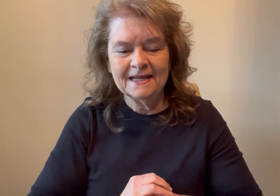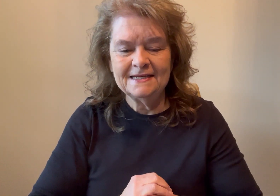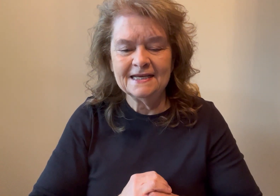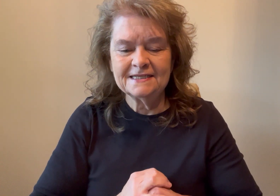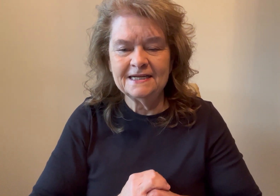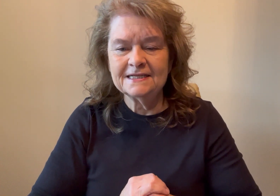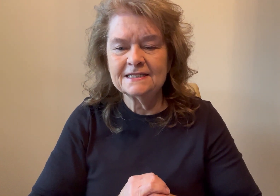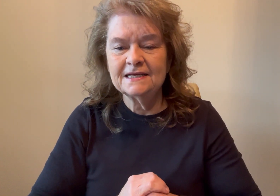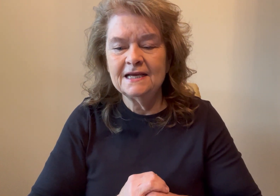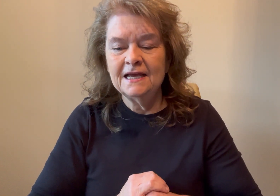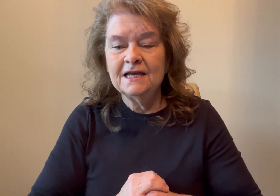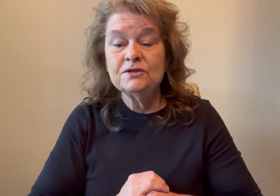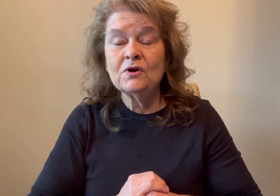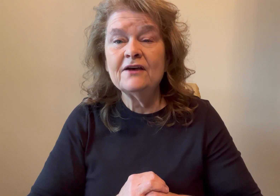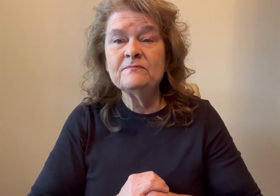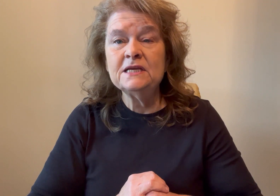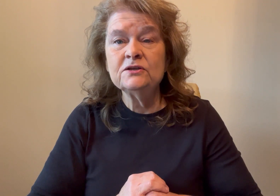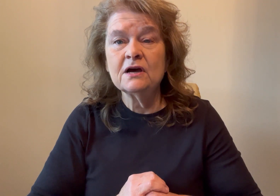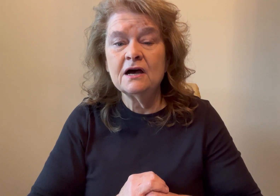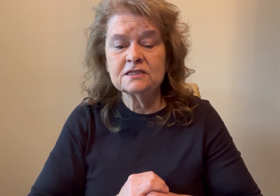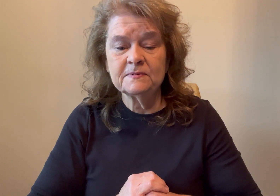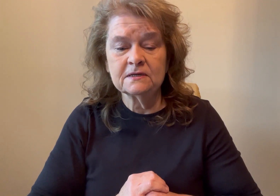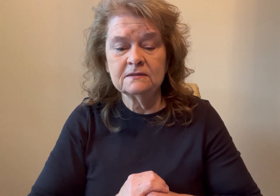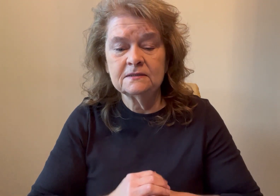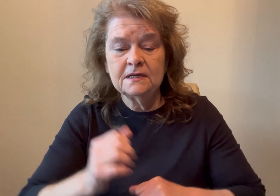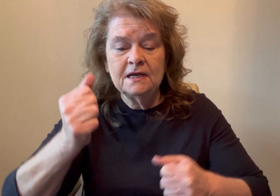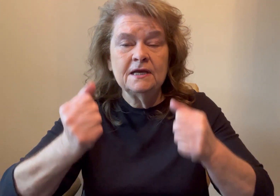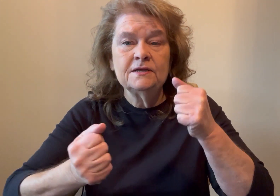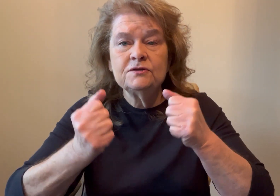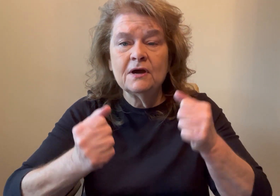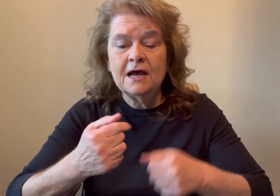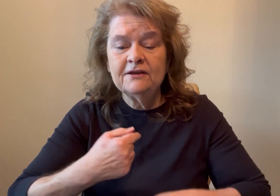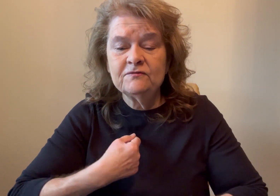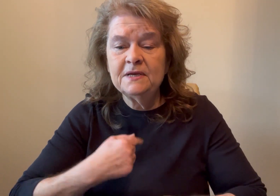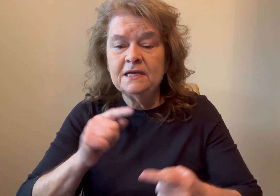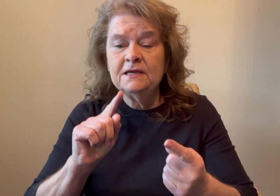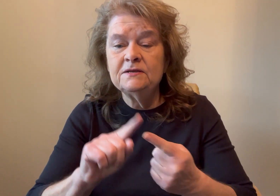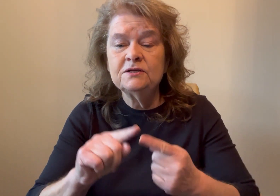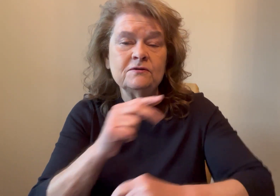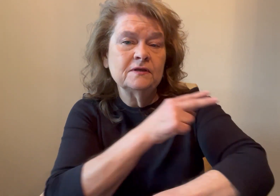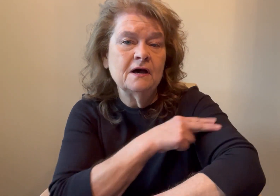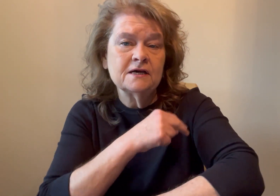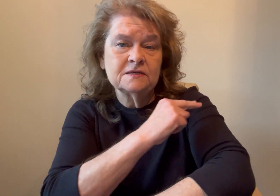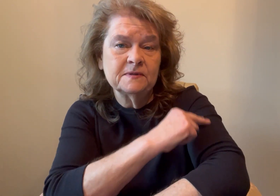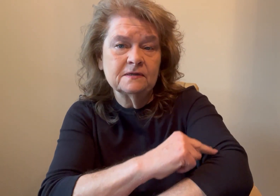Next sentence. Drive me to the hospital. Drive me to the hospital.